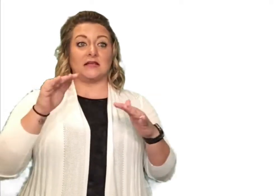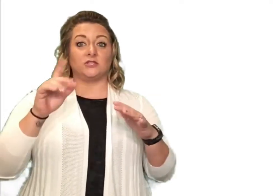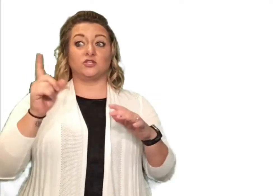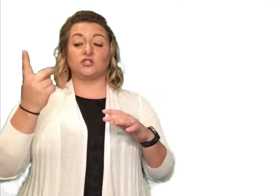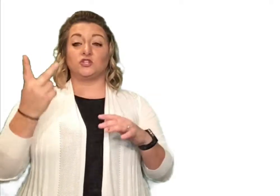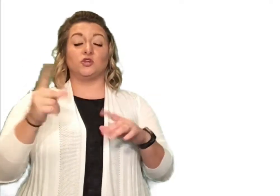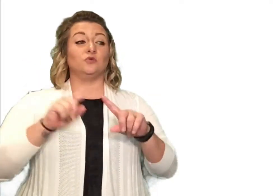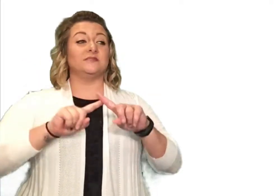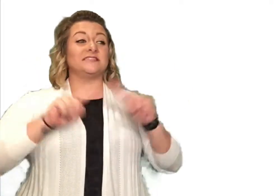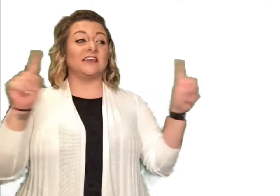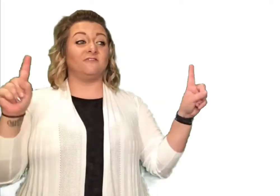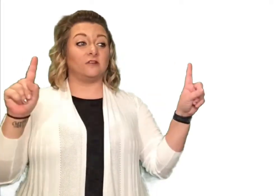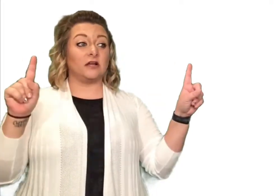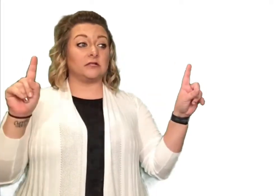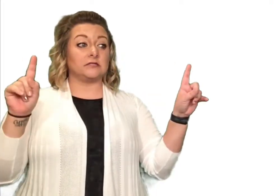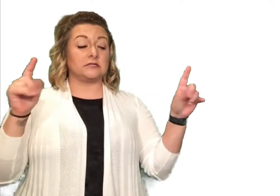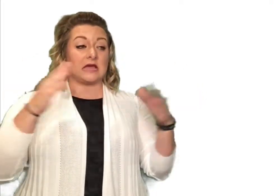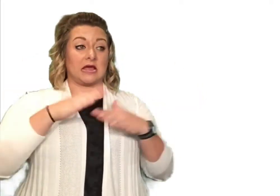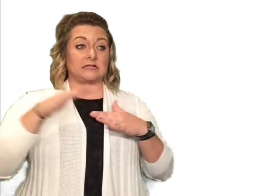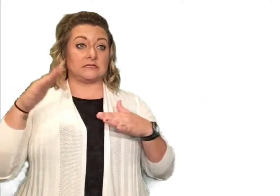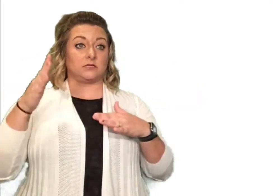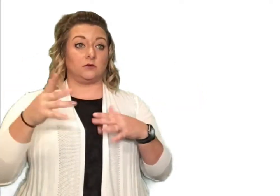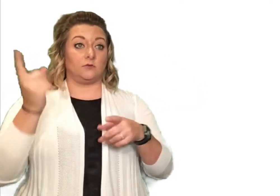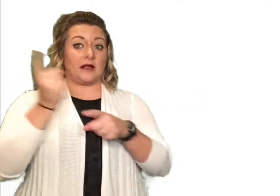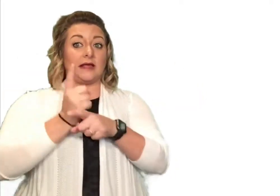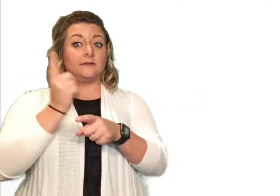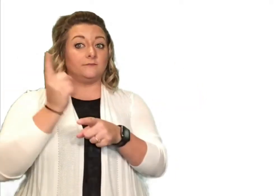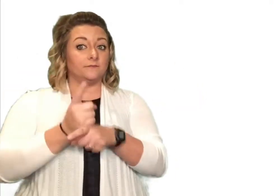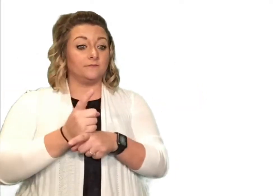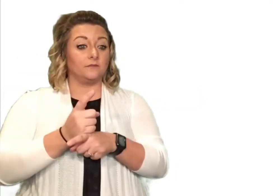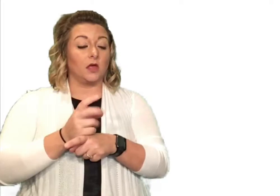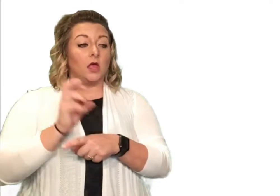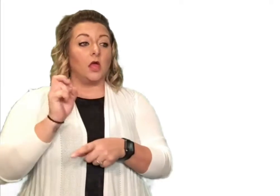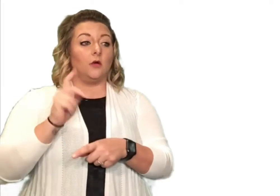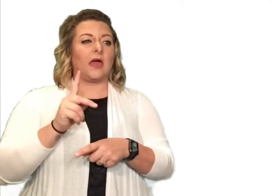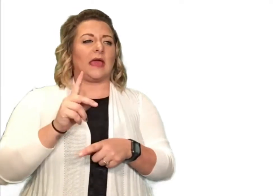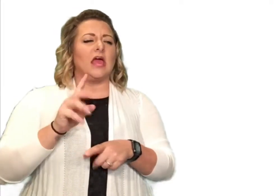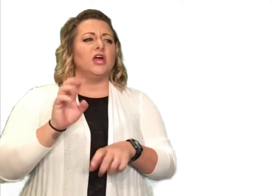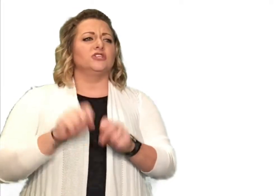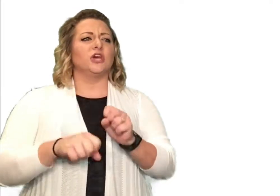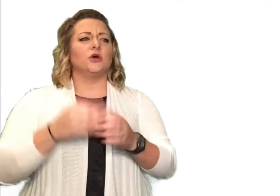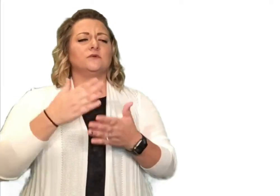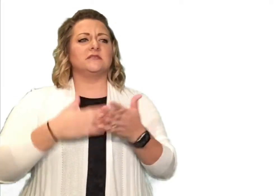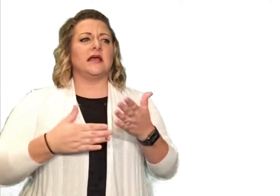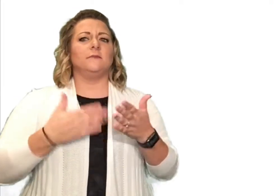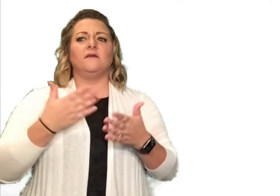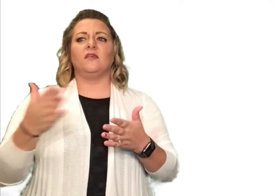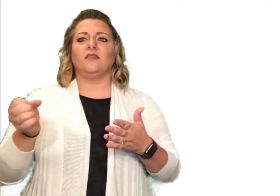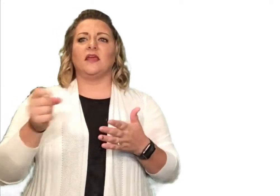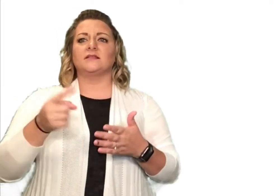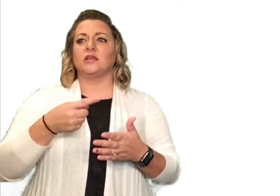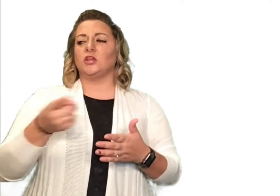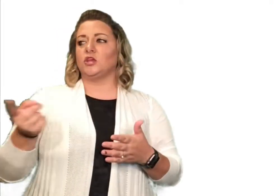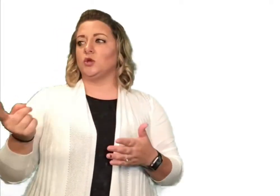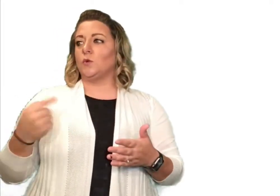sides, 2 different sides, right? Okay, so some of the things that you